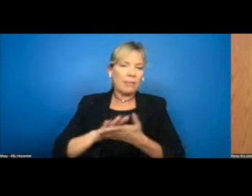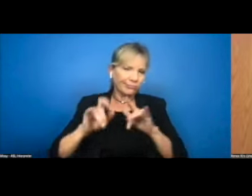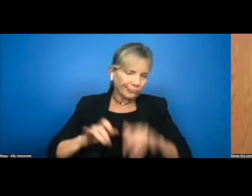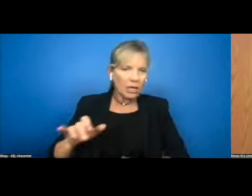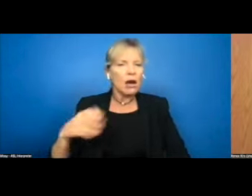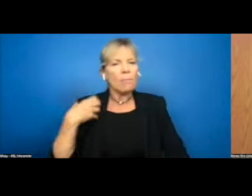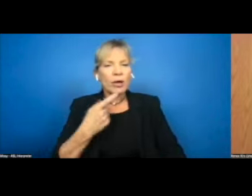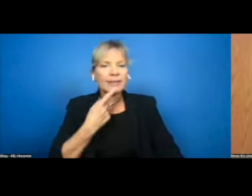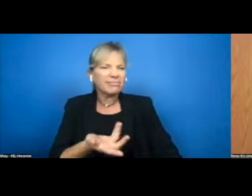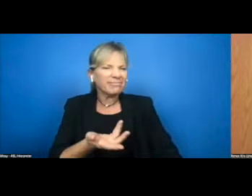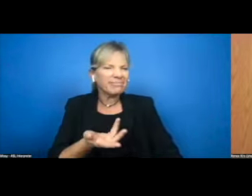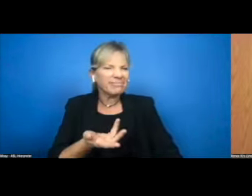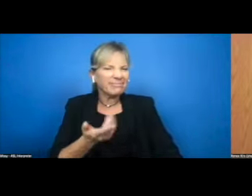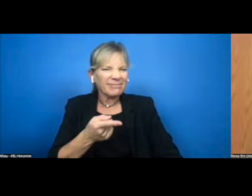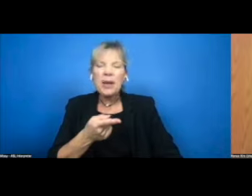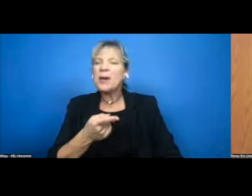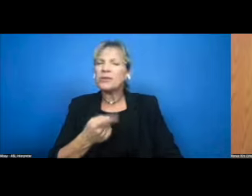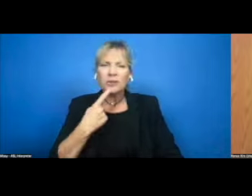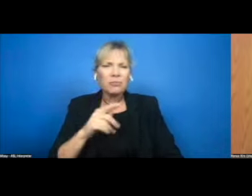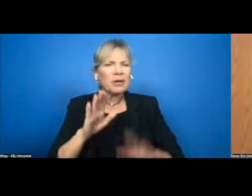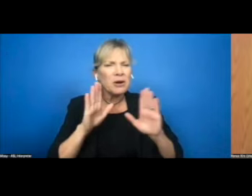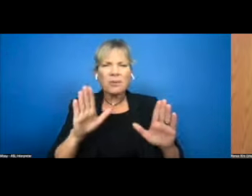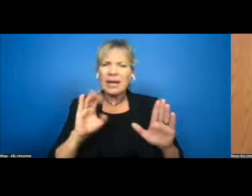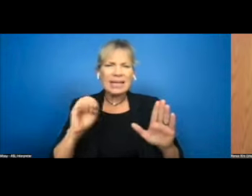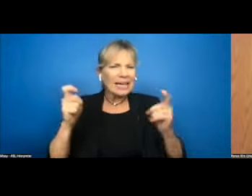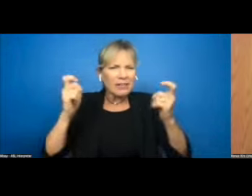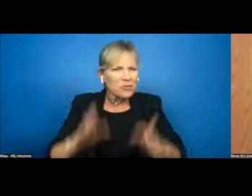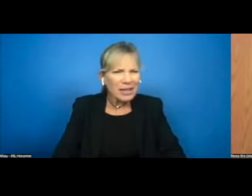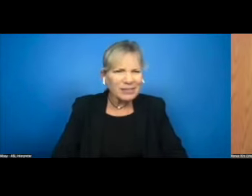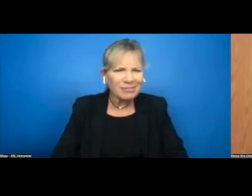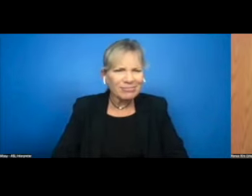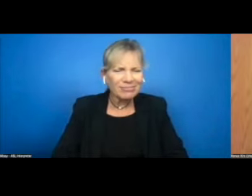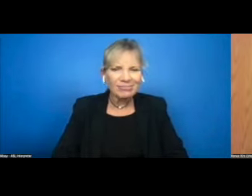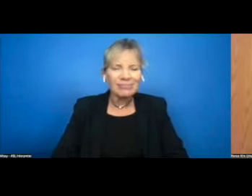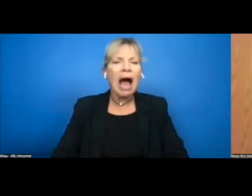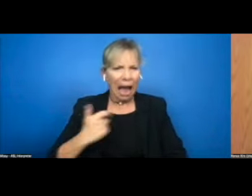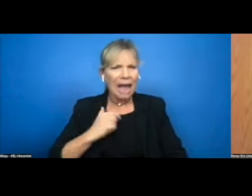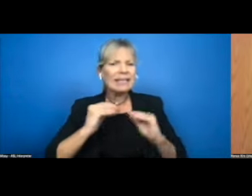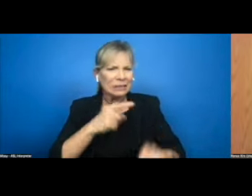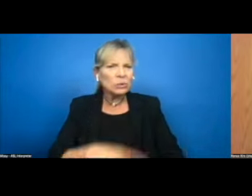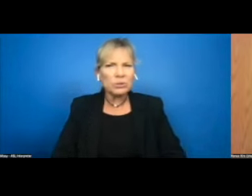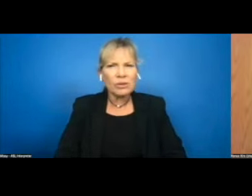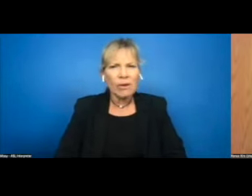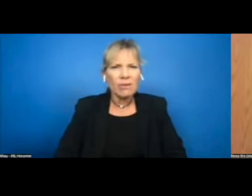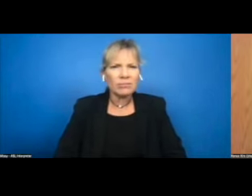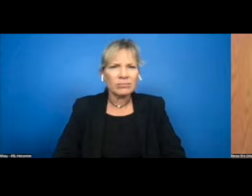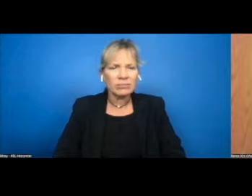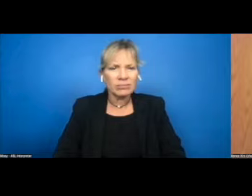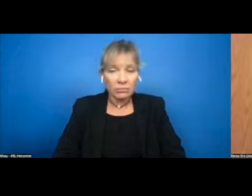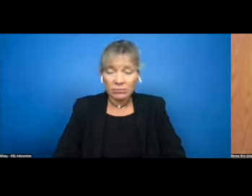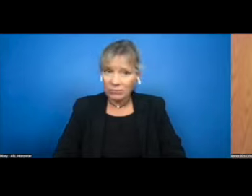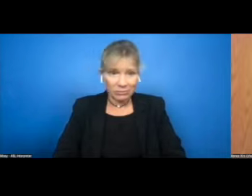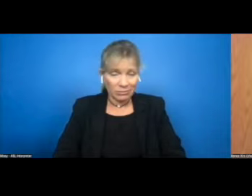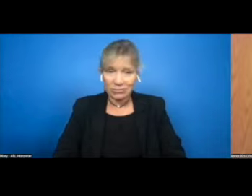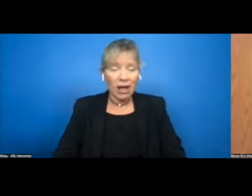said, you know, you would be a great executive director and I can teach you. I was